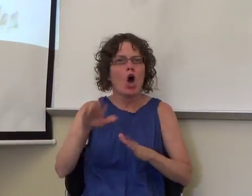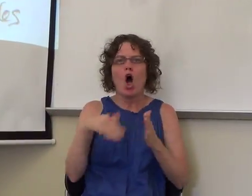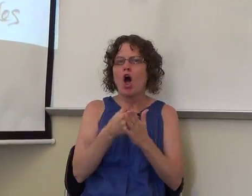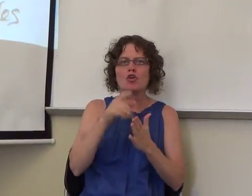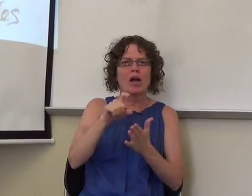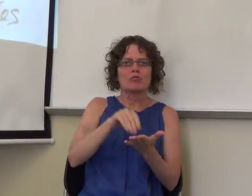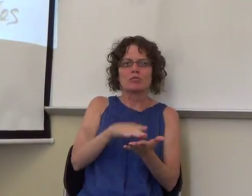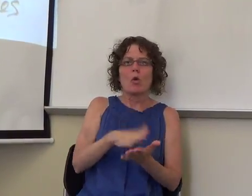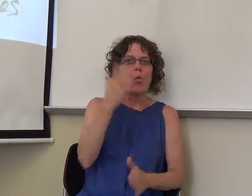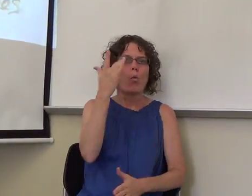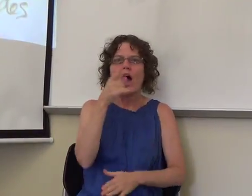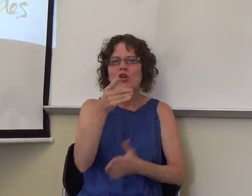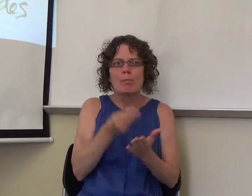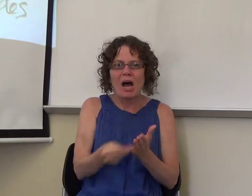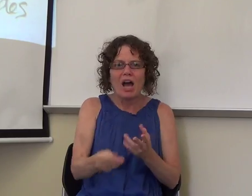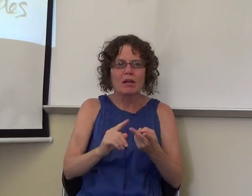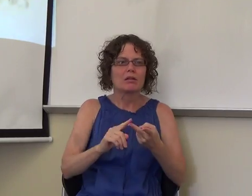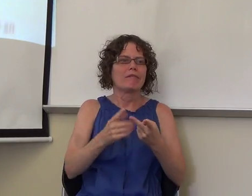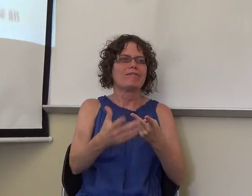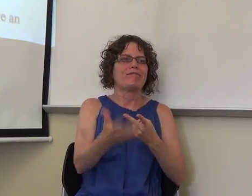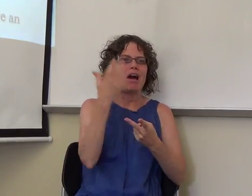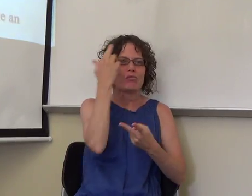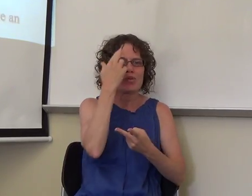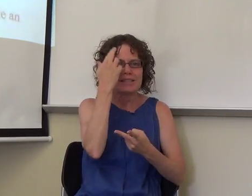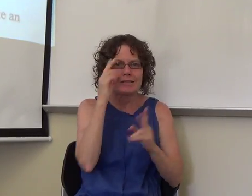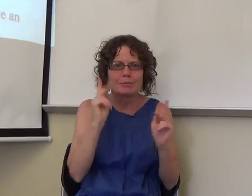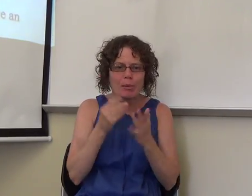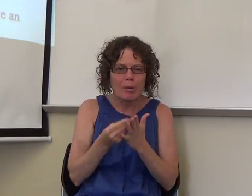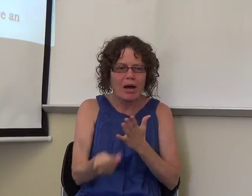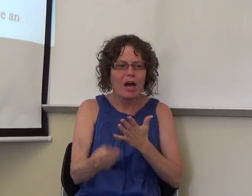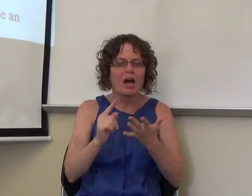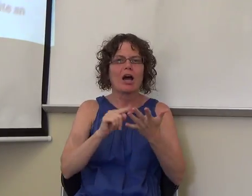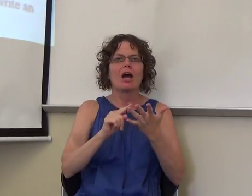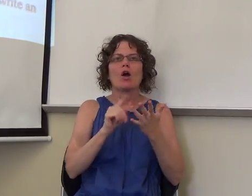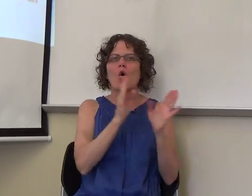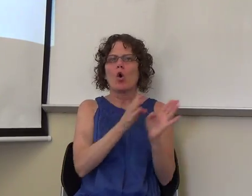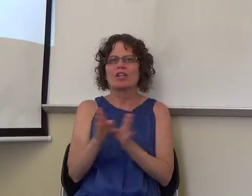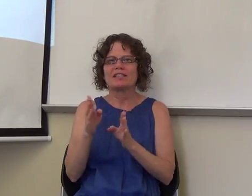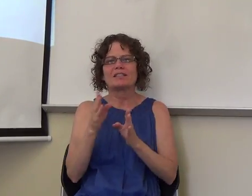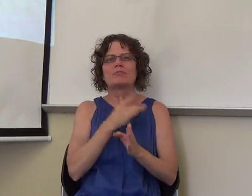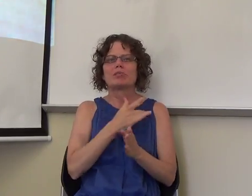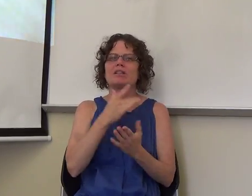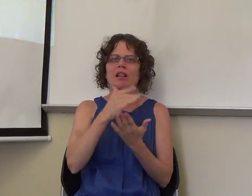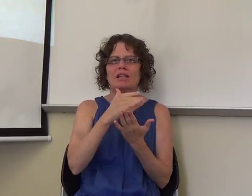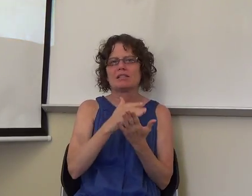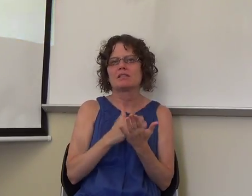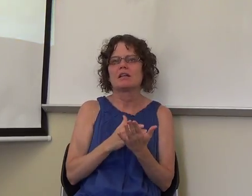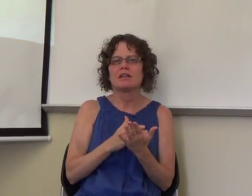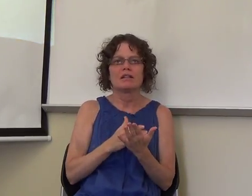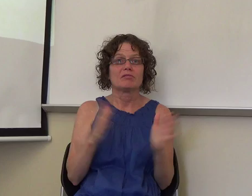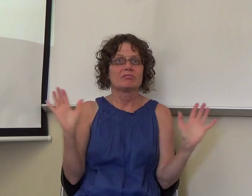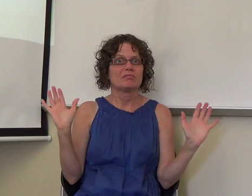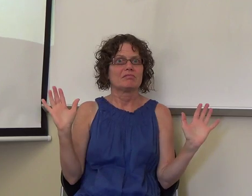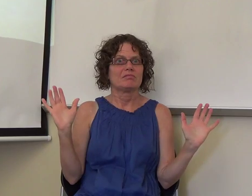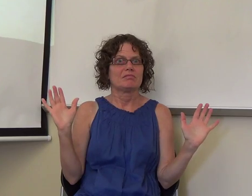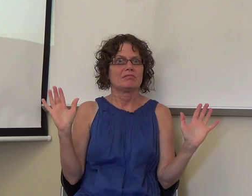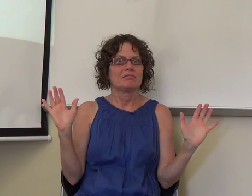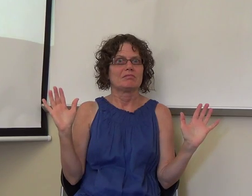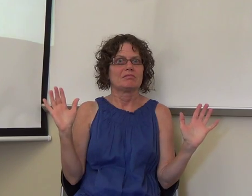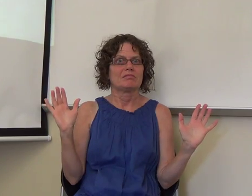you buy. There are 5 reasons people buy, and the organization is a list. When you get through with this